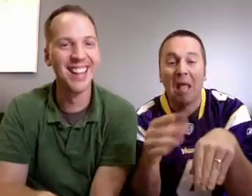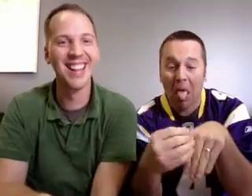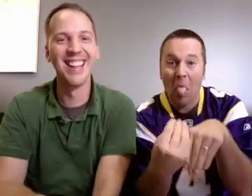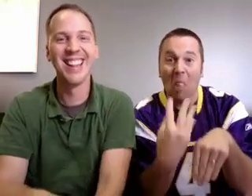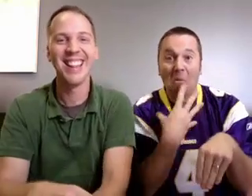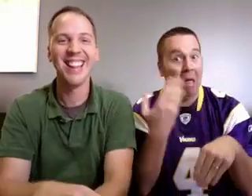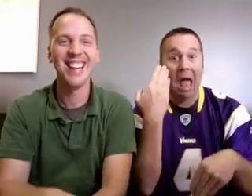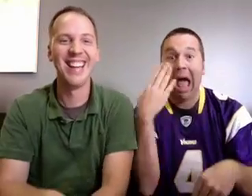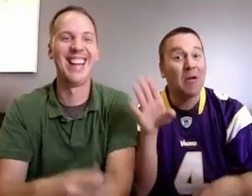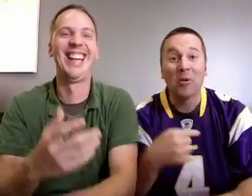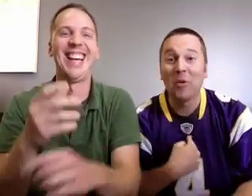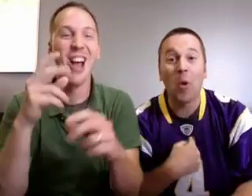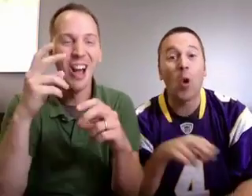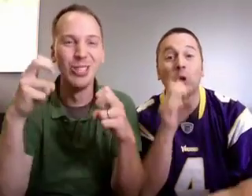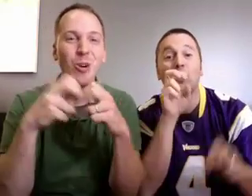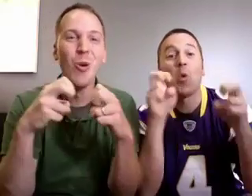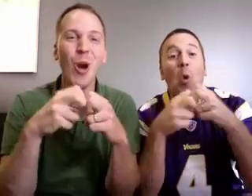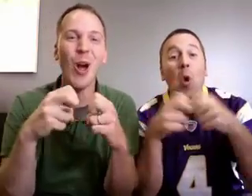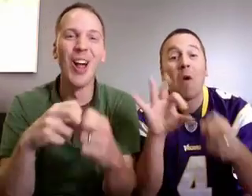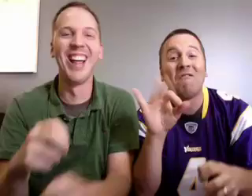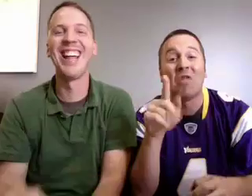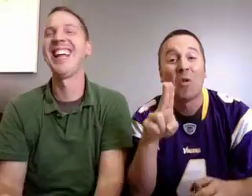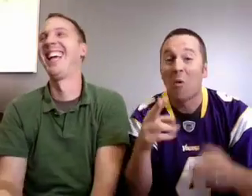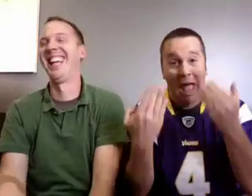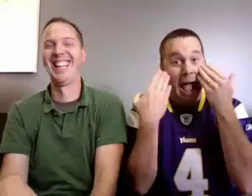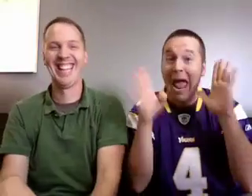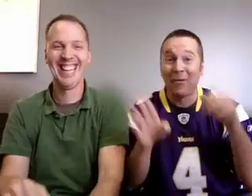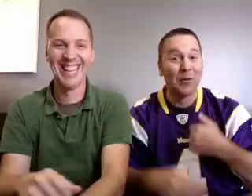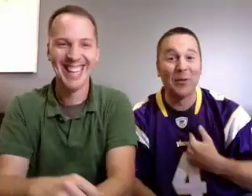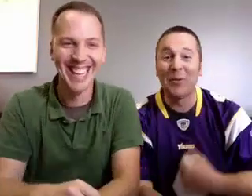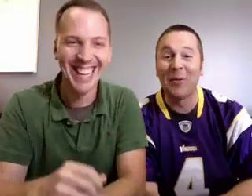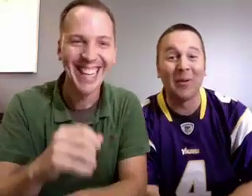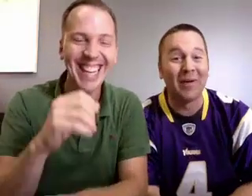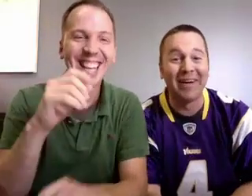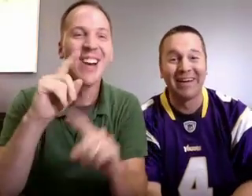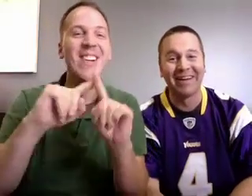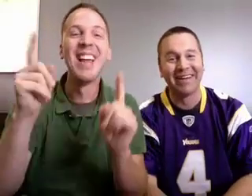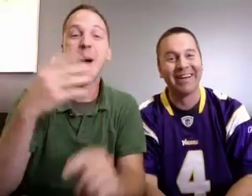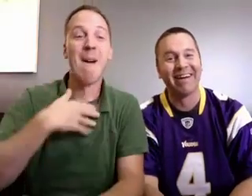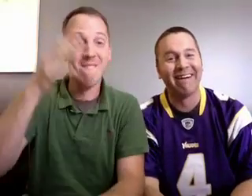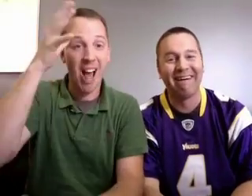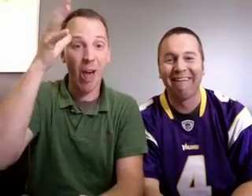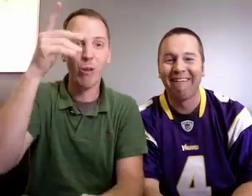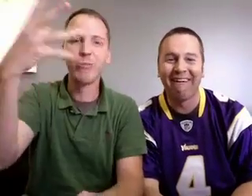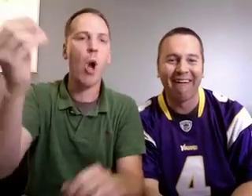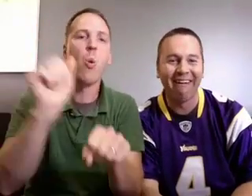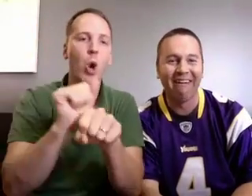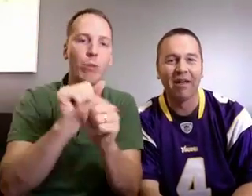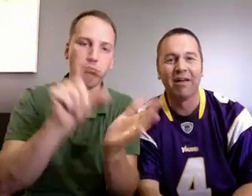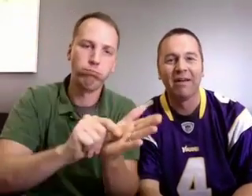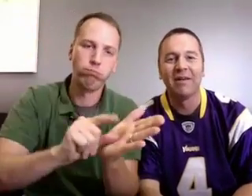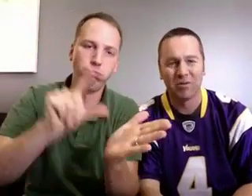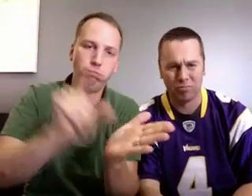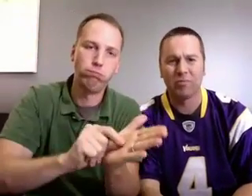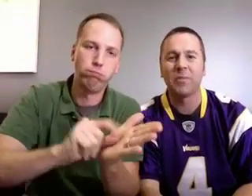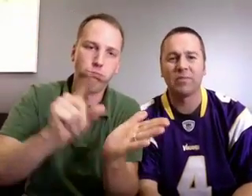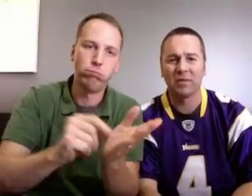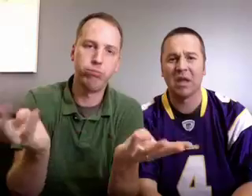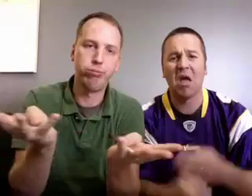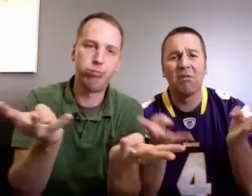the squirrel. Maybe it influenced me with disease. Maybe the squirrel flu. I don't know. H2N2. Yeah, my dad was off printing,